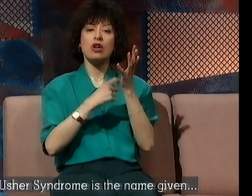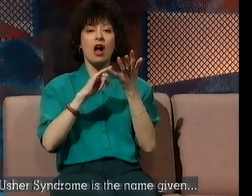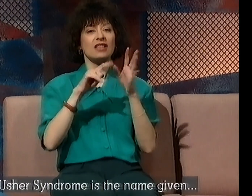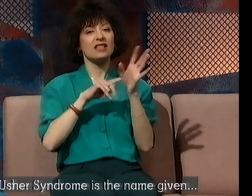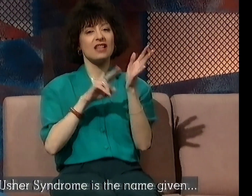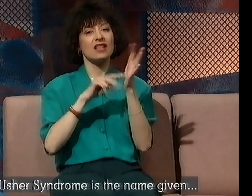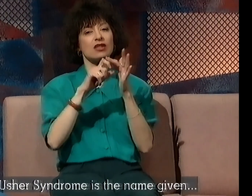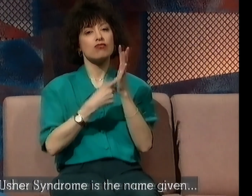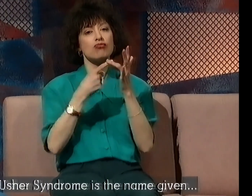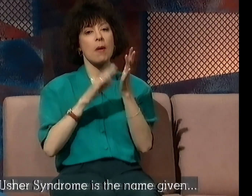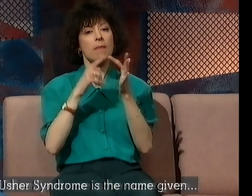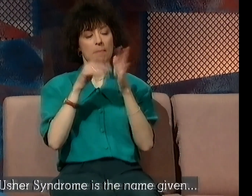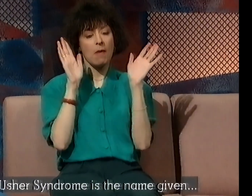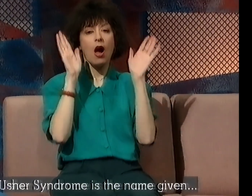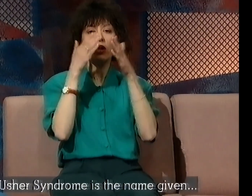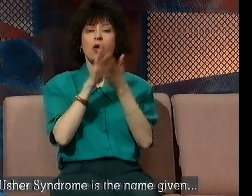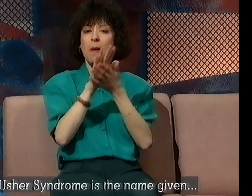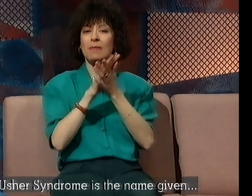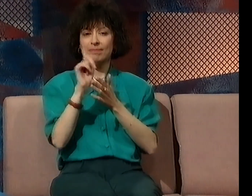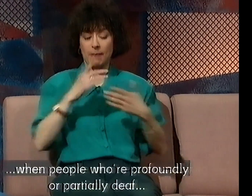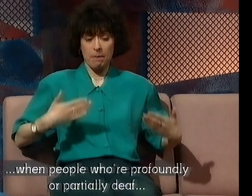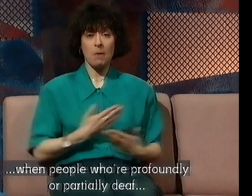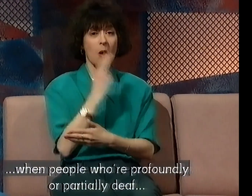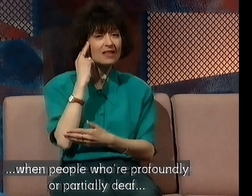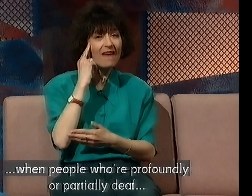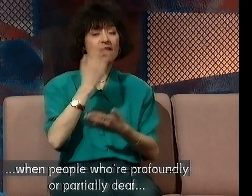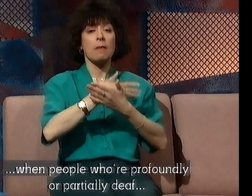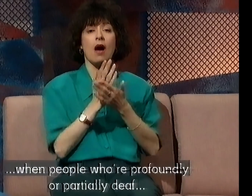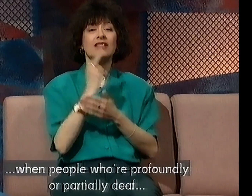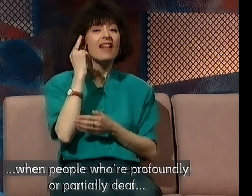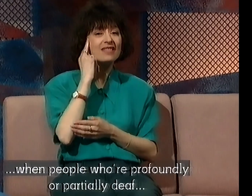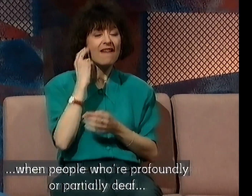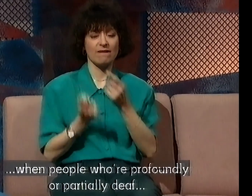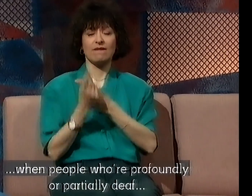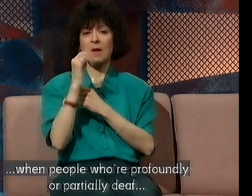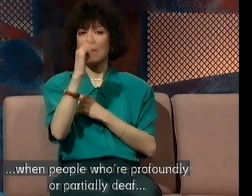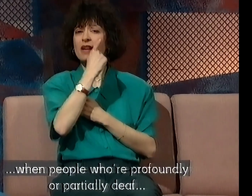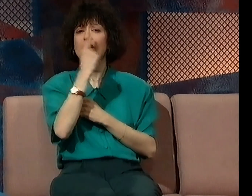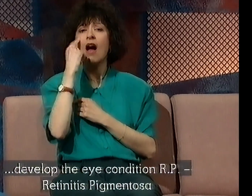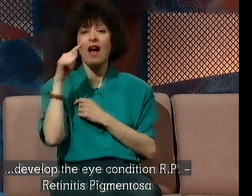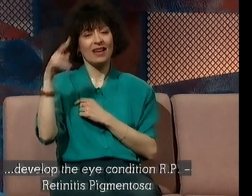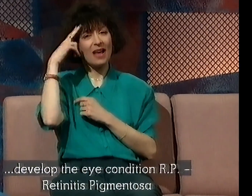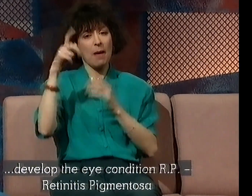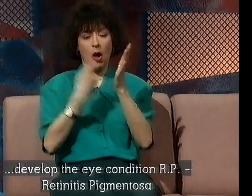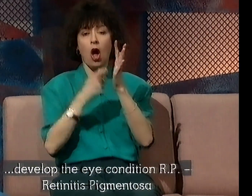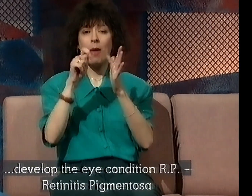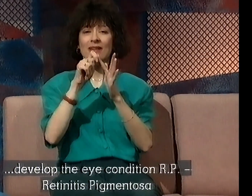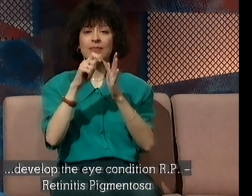Usher syndrome is the name given when people who are profoundly or partially deaf develop the eye condition